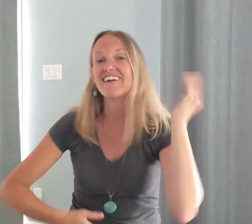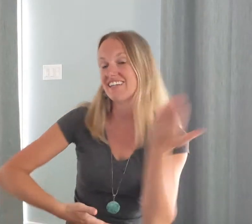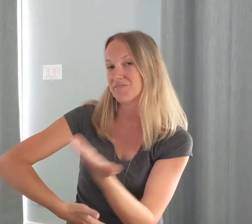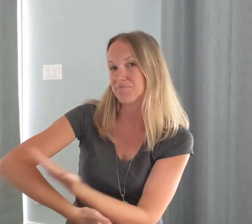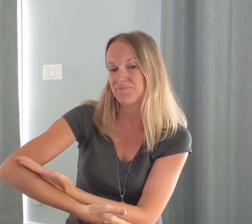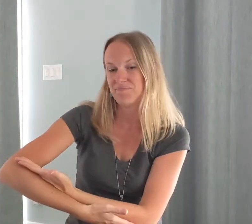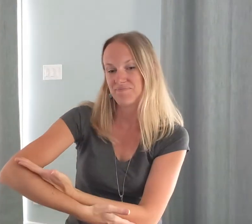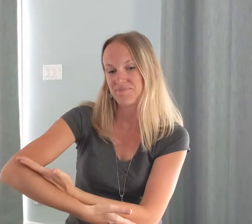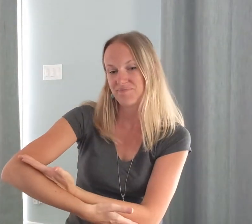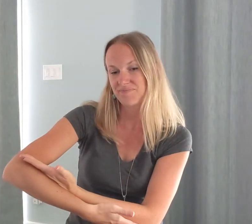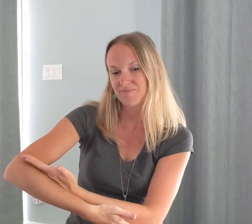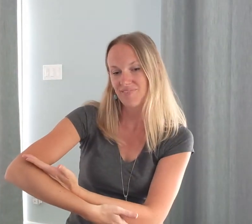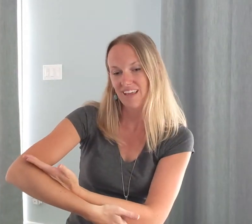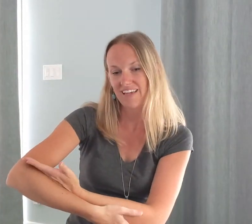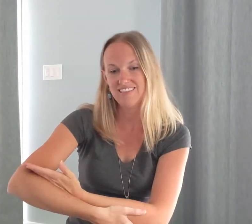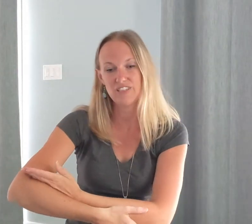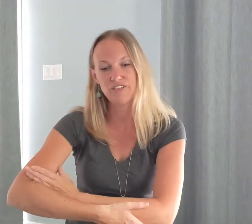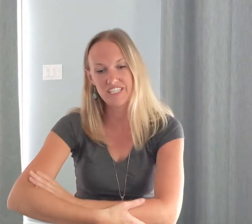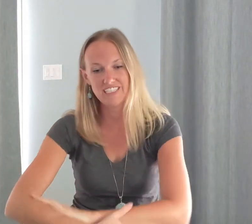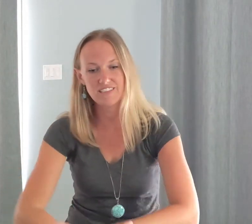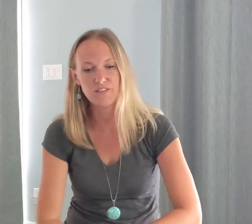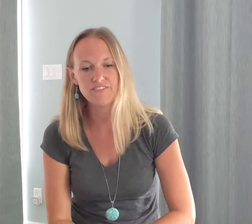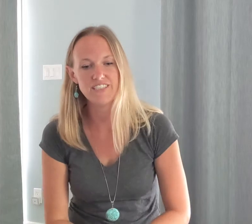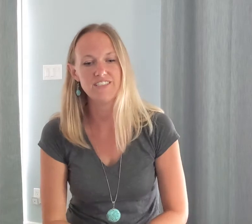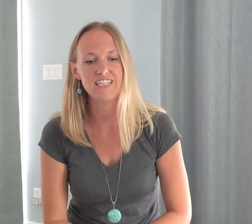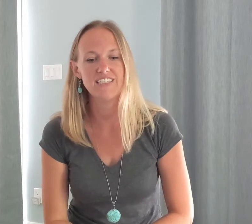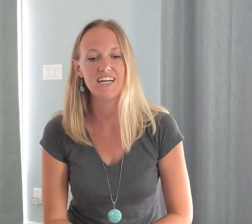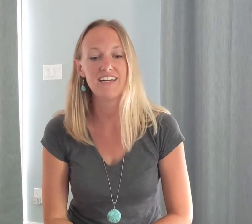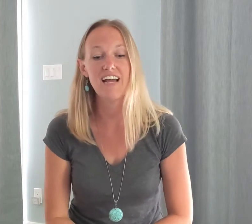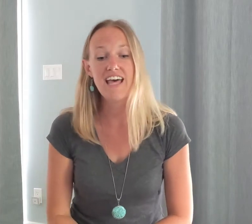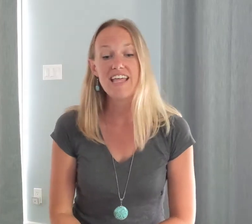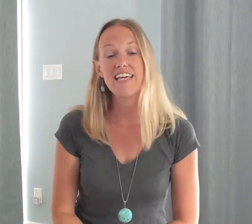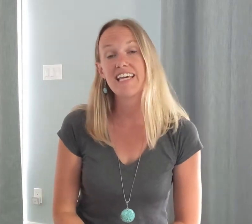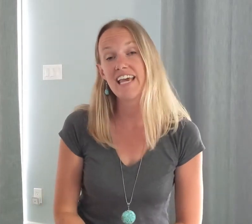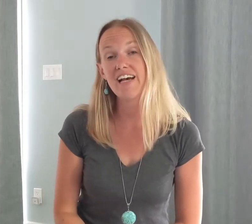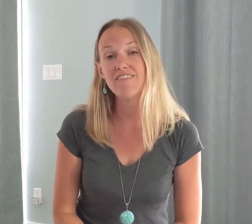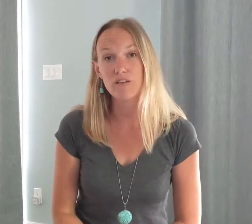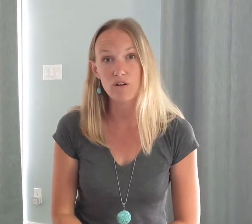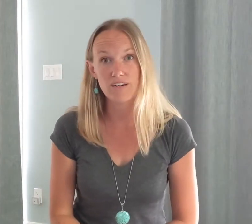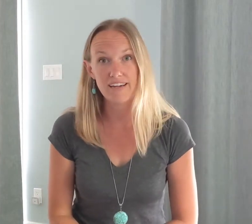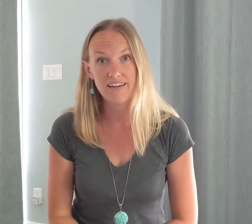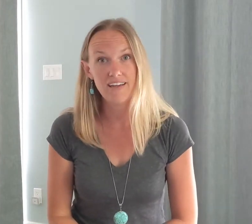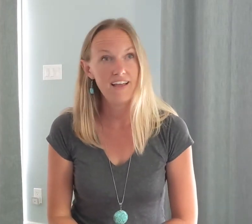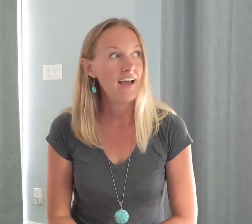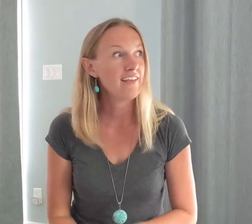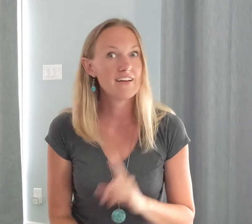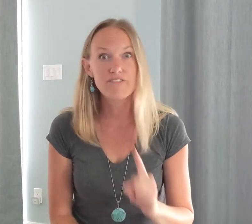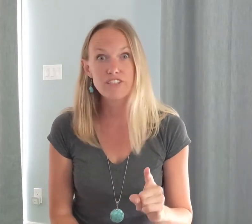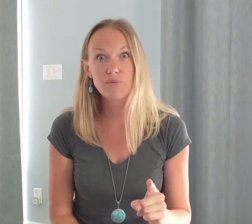daughter. Okay, so who changes an orphan to a son or daughter? The King of Glory. And then in verse 1